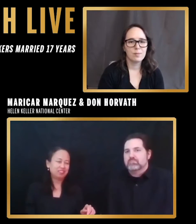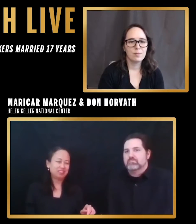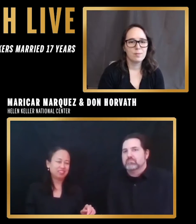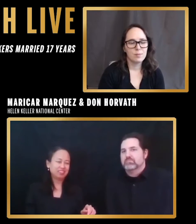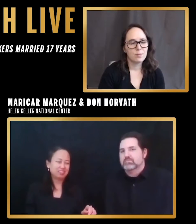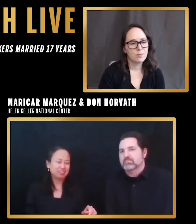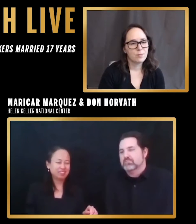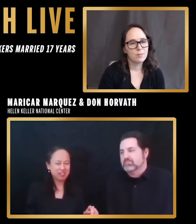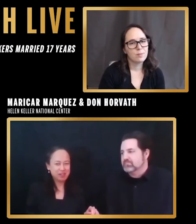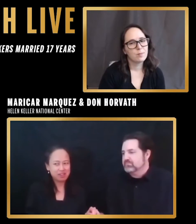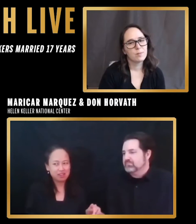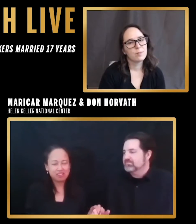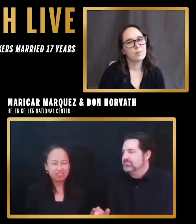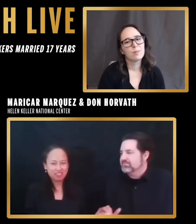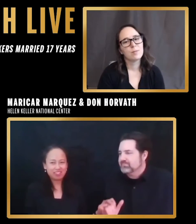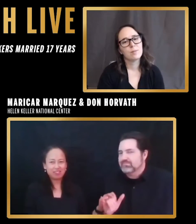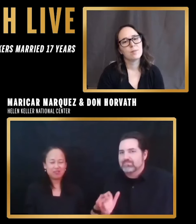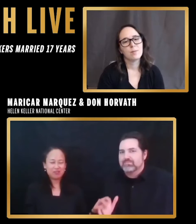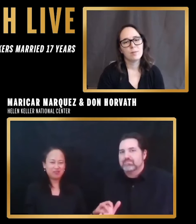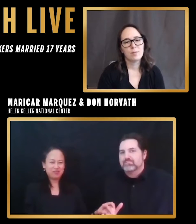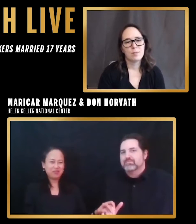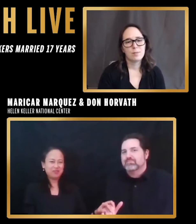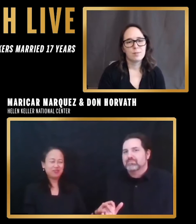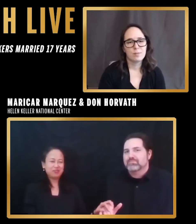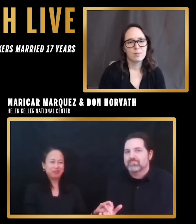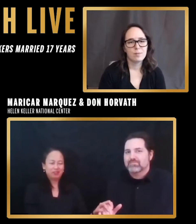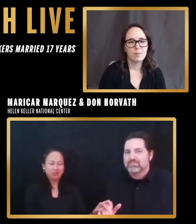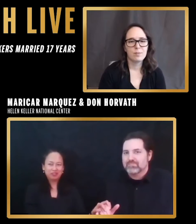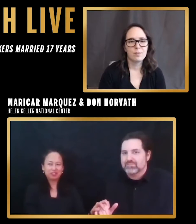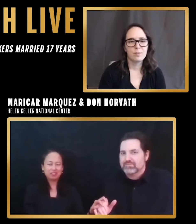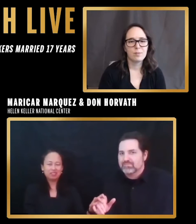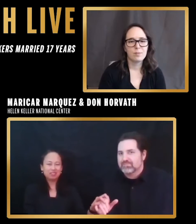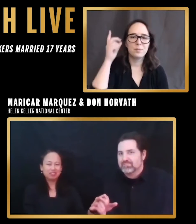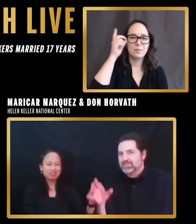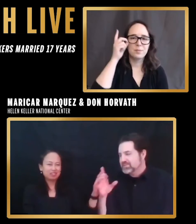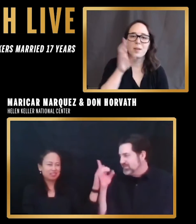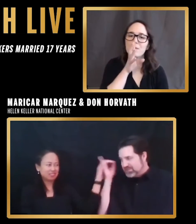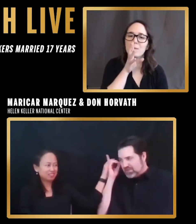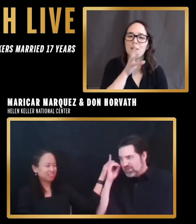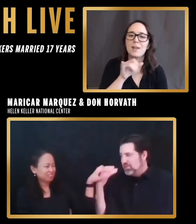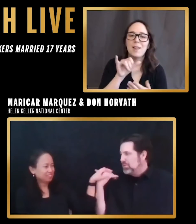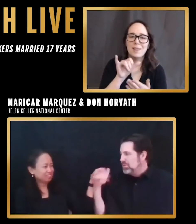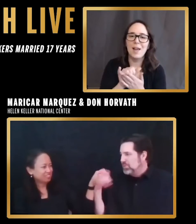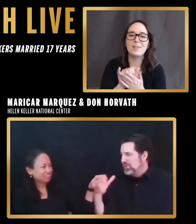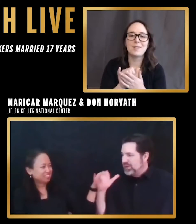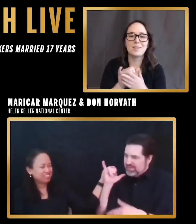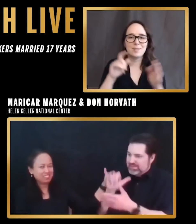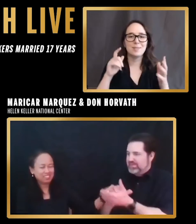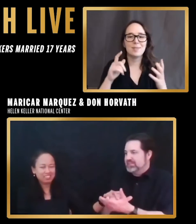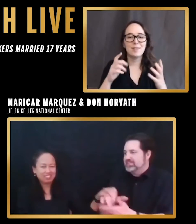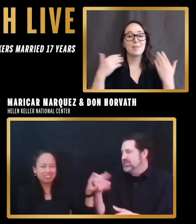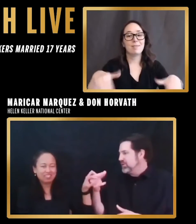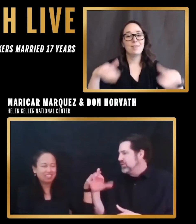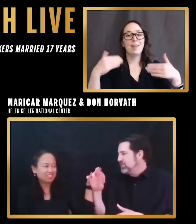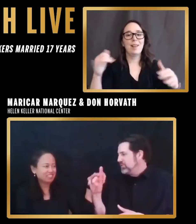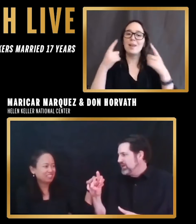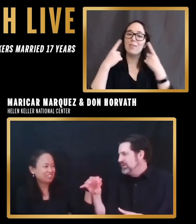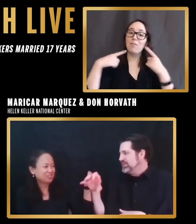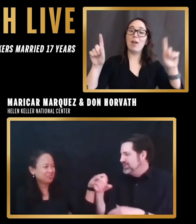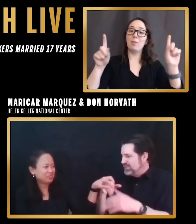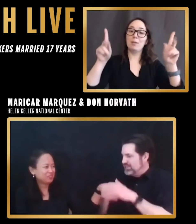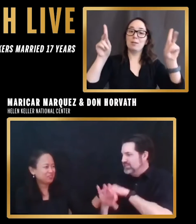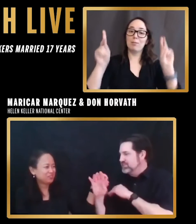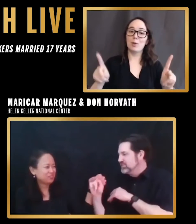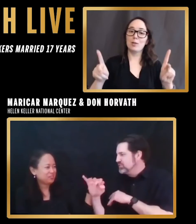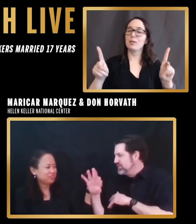so we can fit it back in the van. It was a lot of fun. That's what we call a grand entrance right there, arriving by a hot air